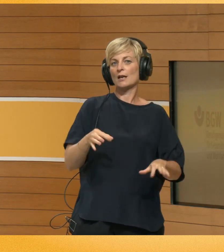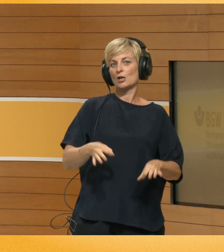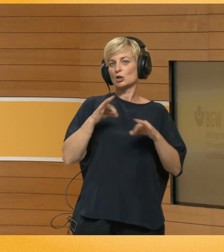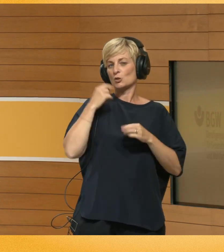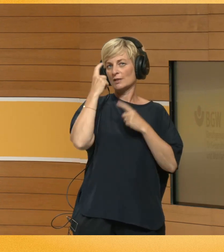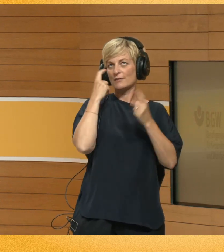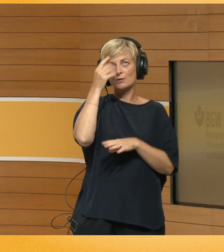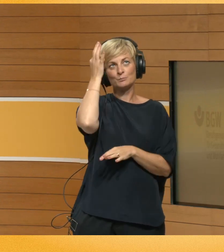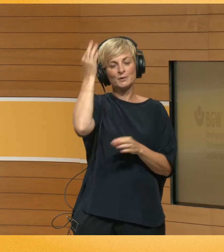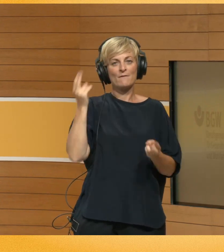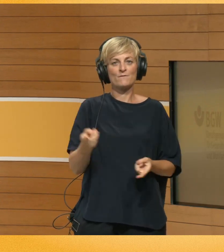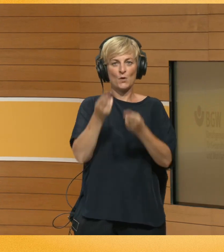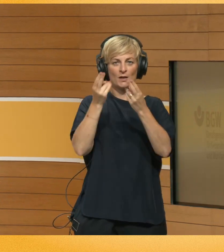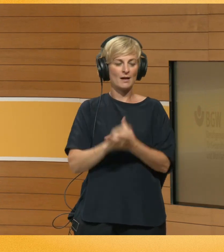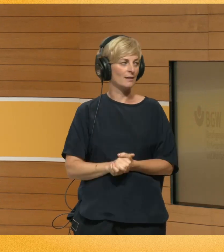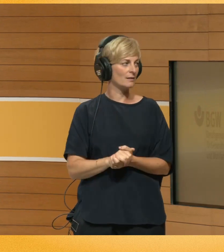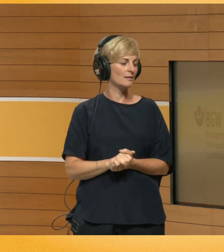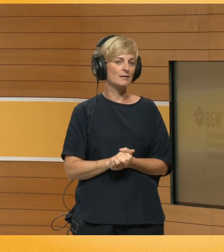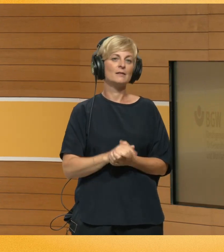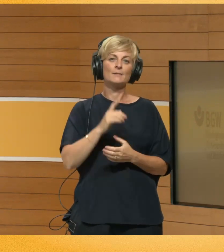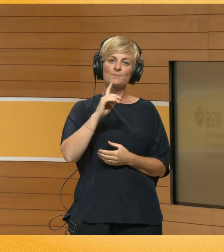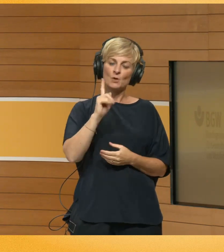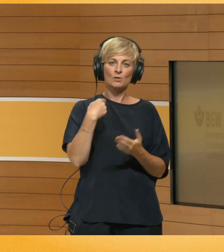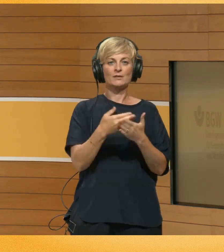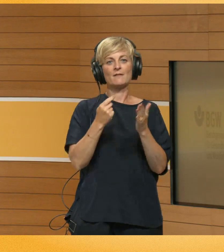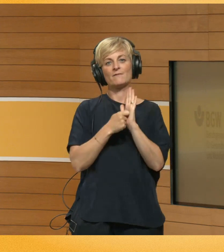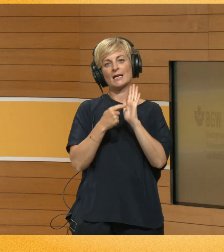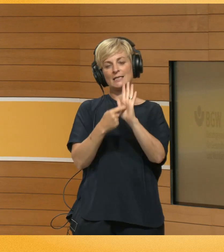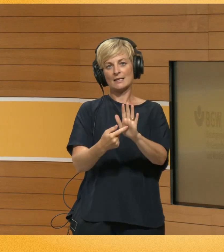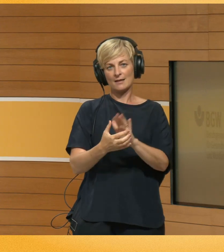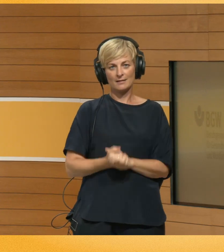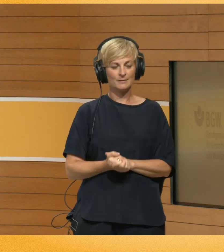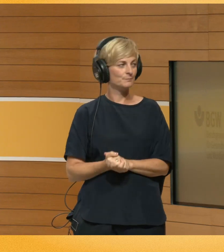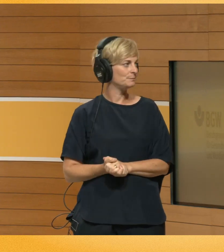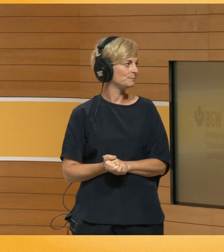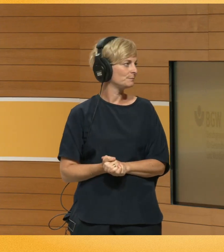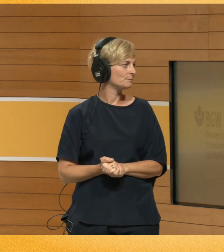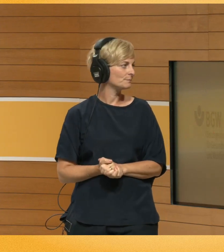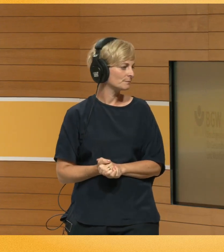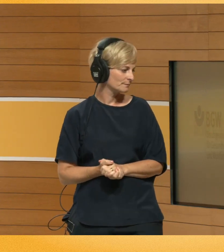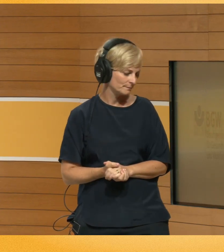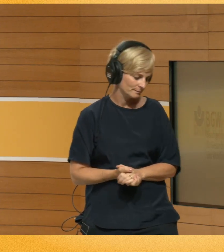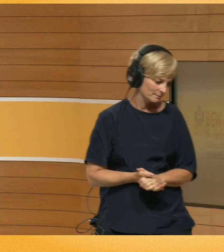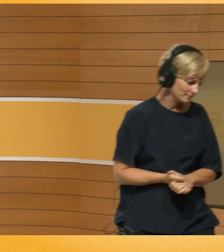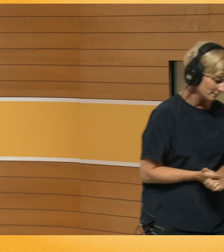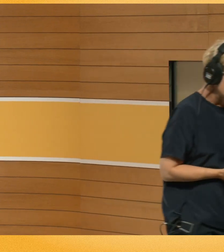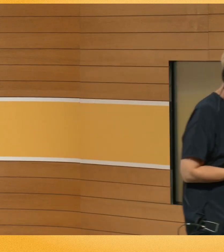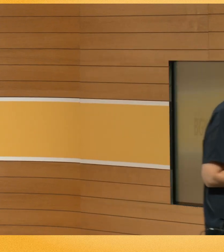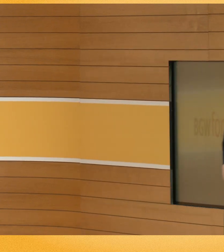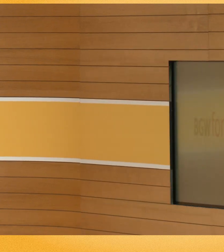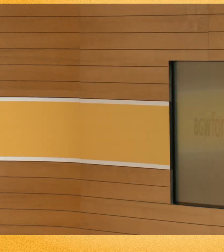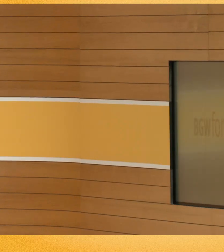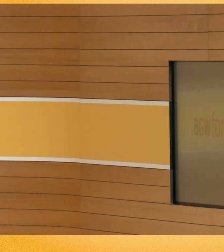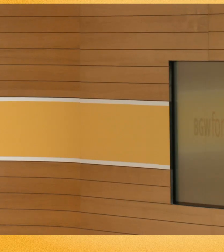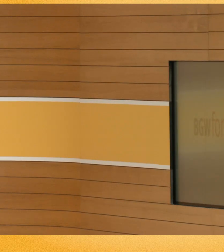the ROI at the moment that we've demonstrated from social prescribing is about £1 in, £3 back, which isn't a lot, but we are